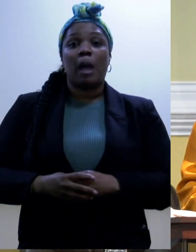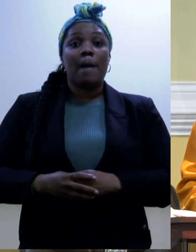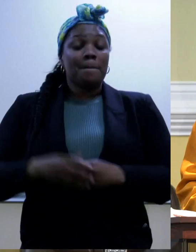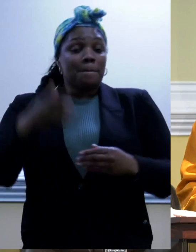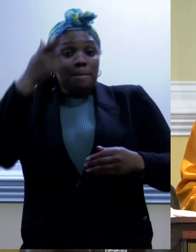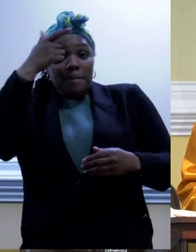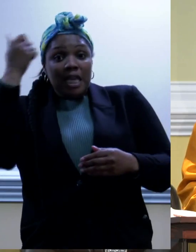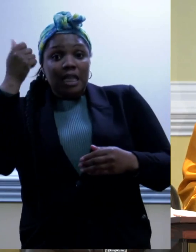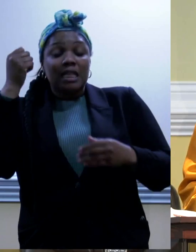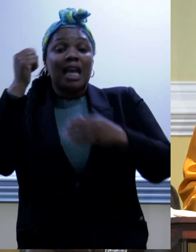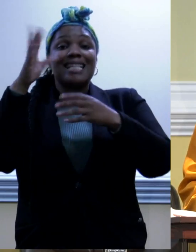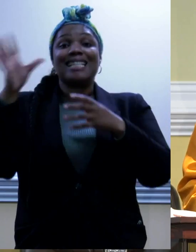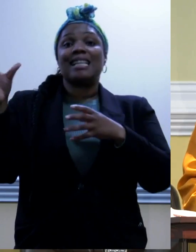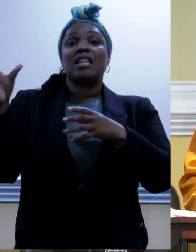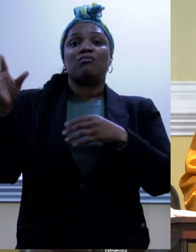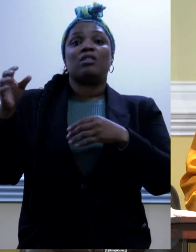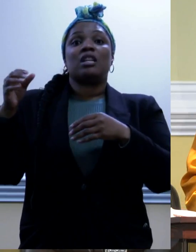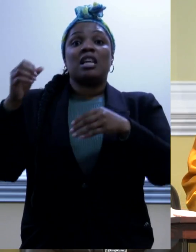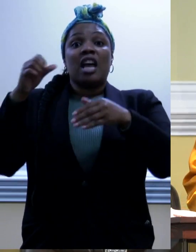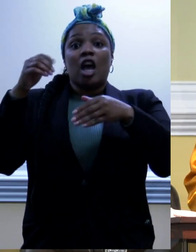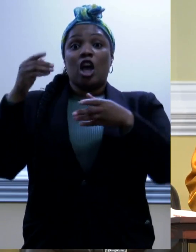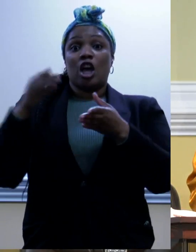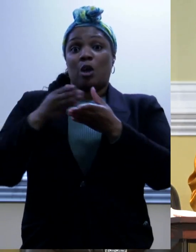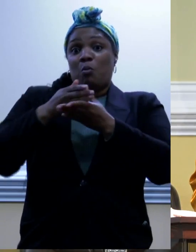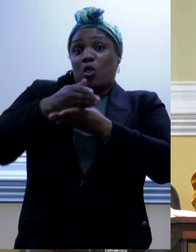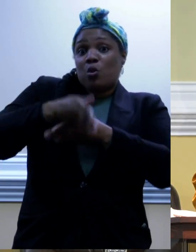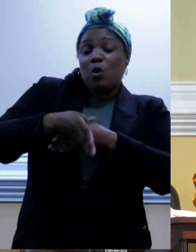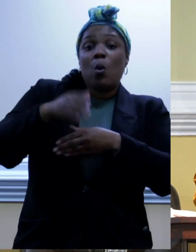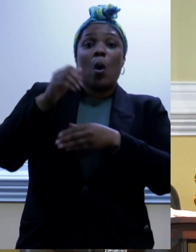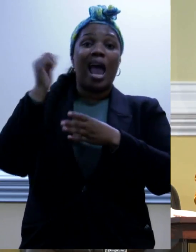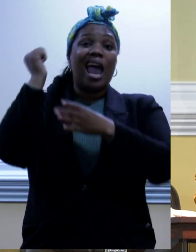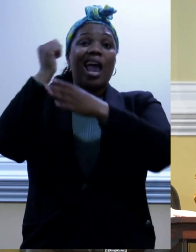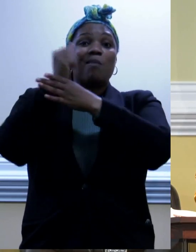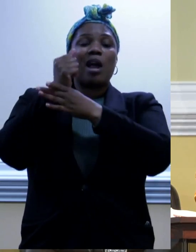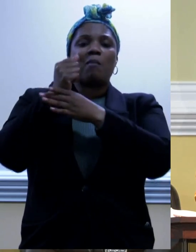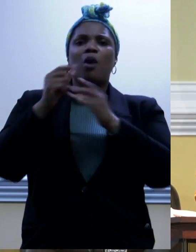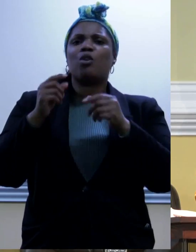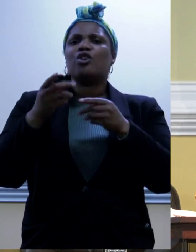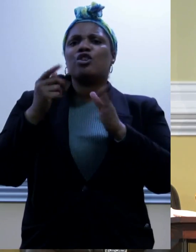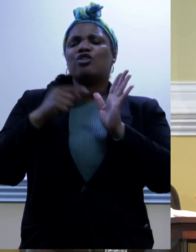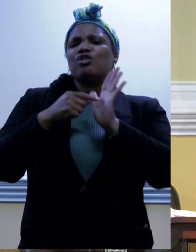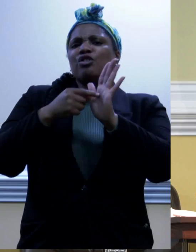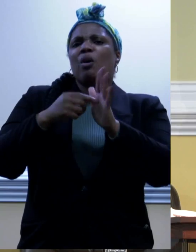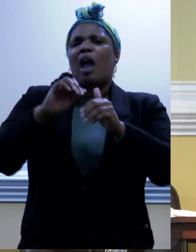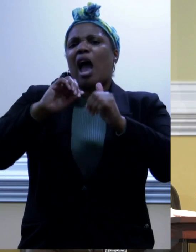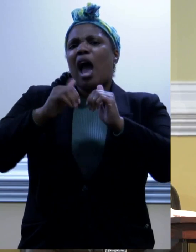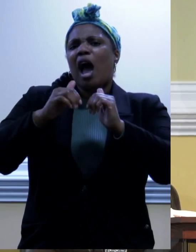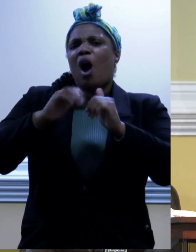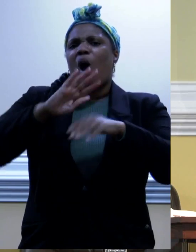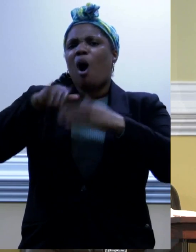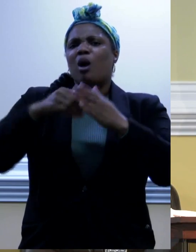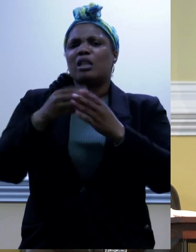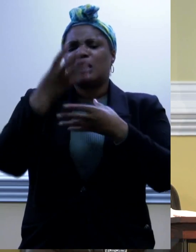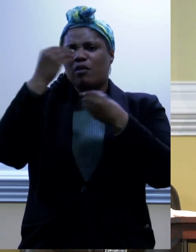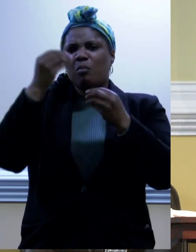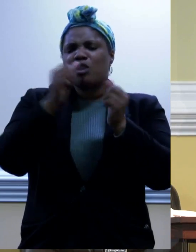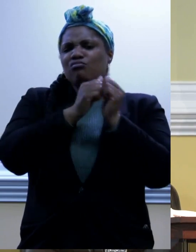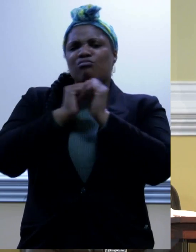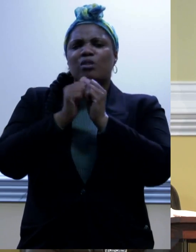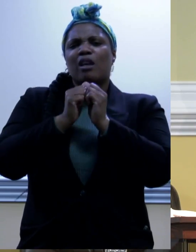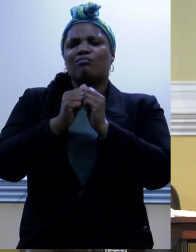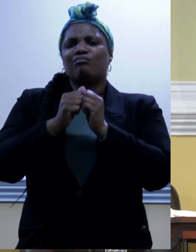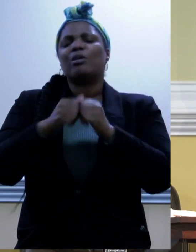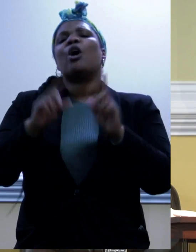on him the seed of Abraham? I'm just showing you how everything is tied in together. Let's go back to Genesis, the 22nd chapter.